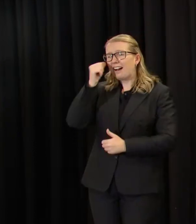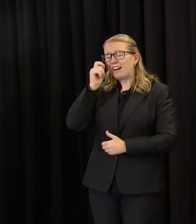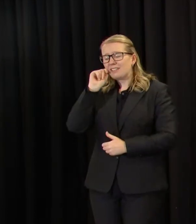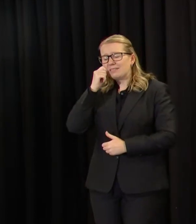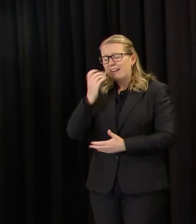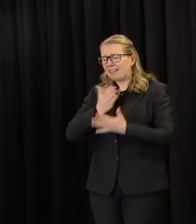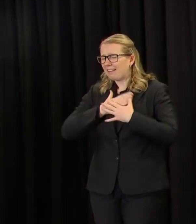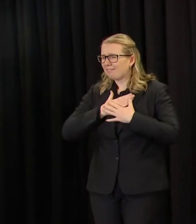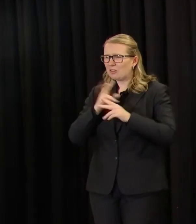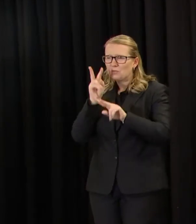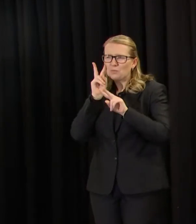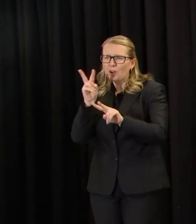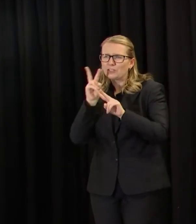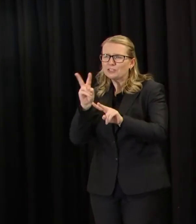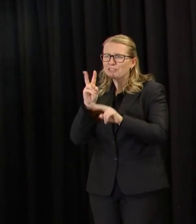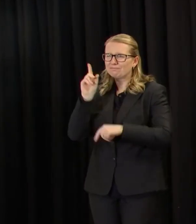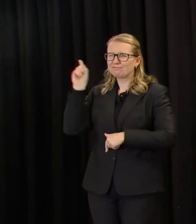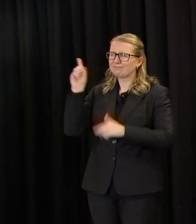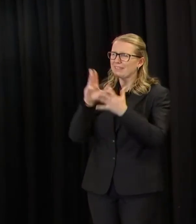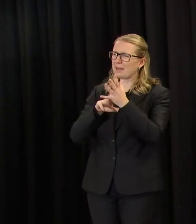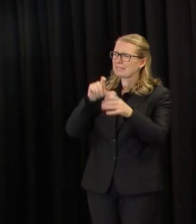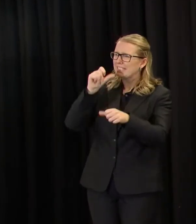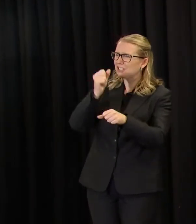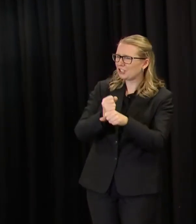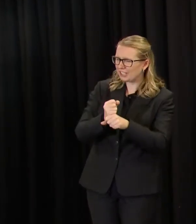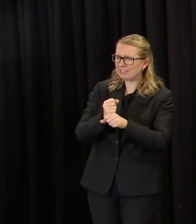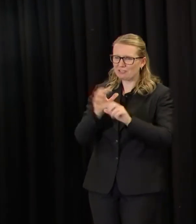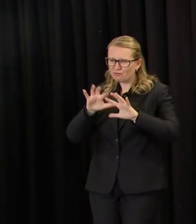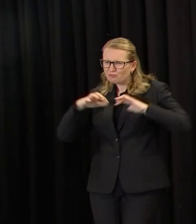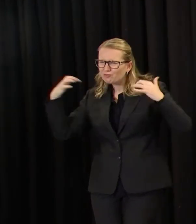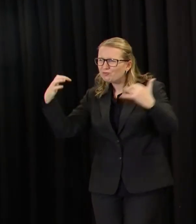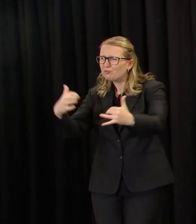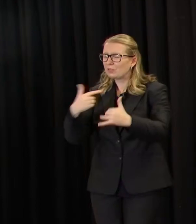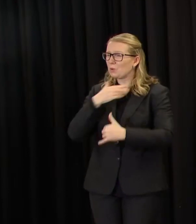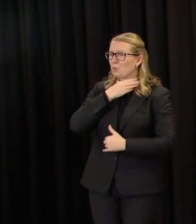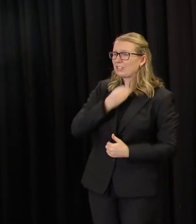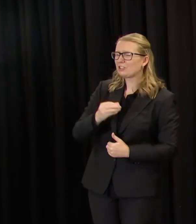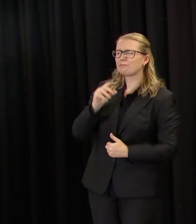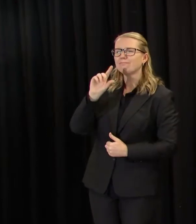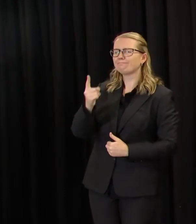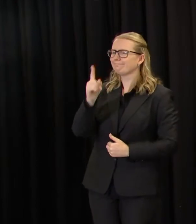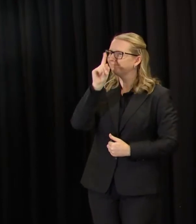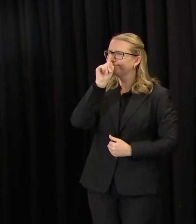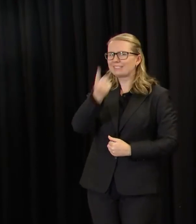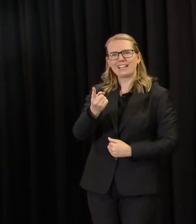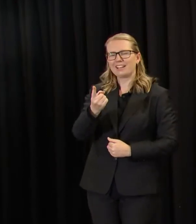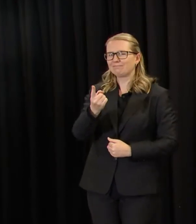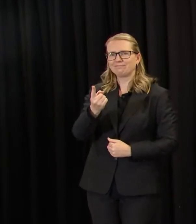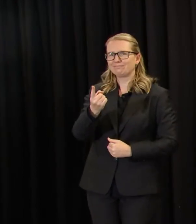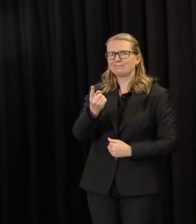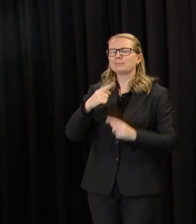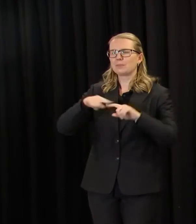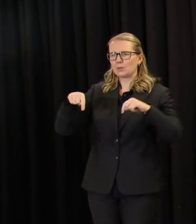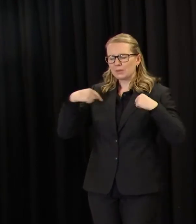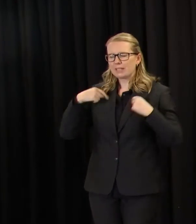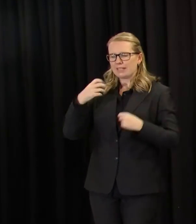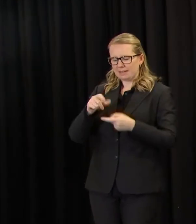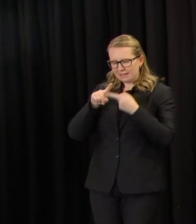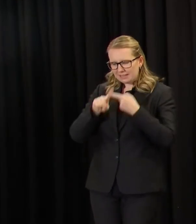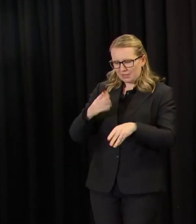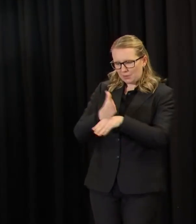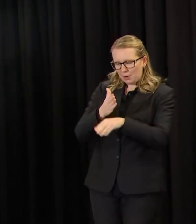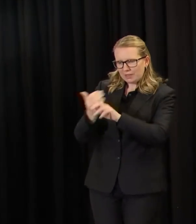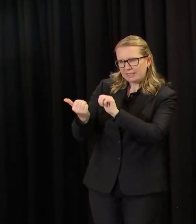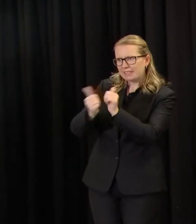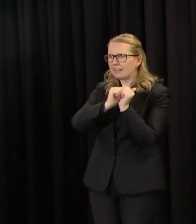our teams compete in the finals, but unfortunately we can't. But if we all stay together, do the right